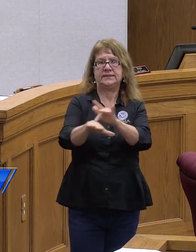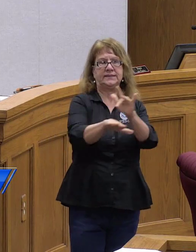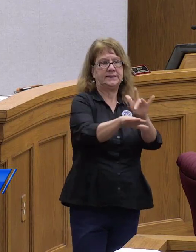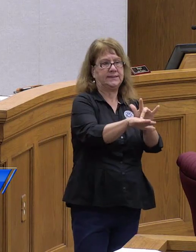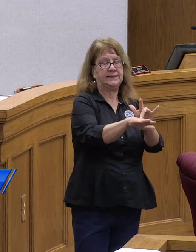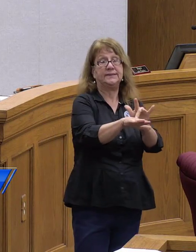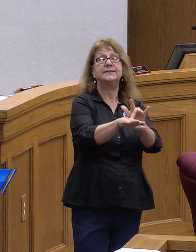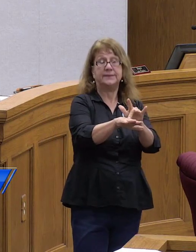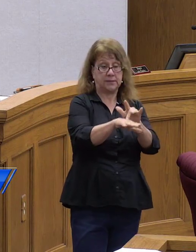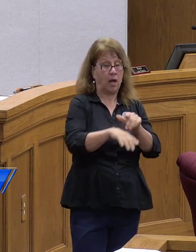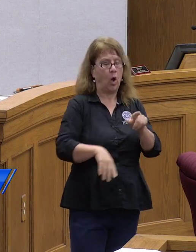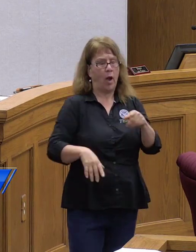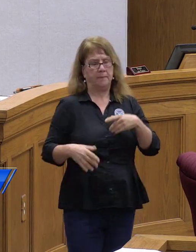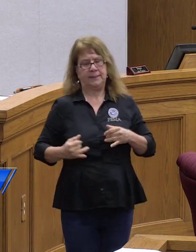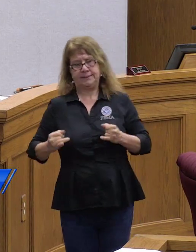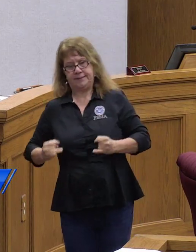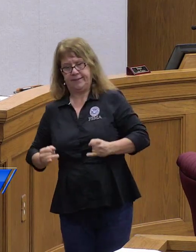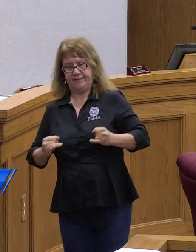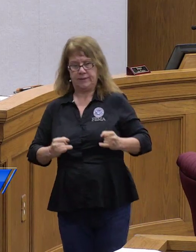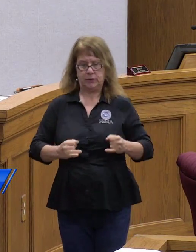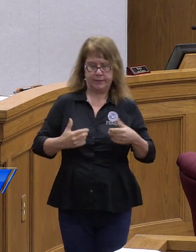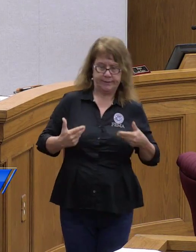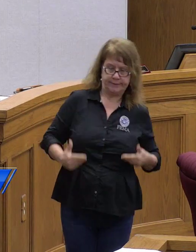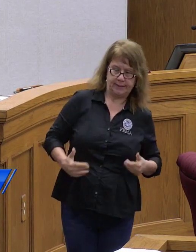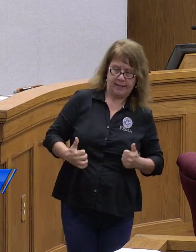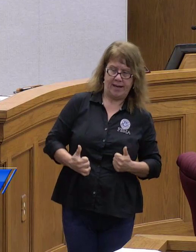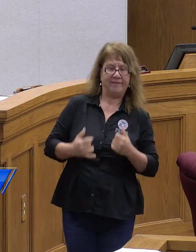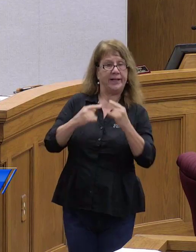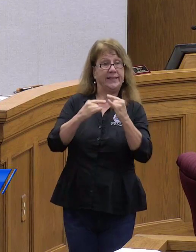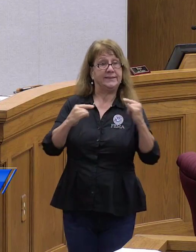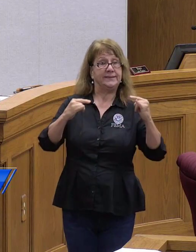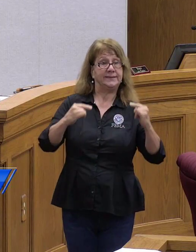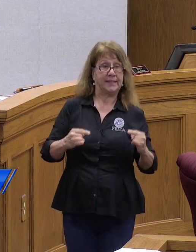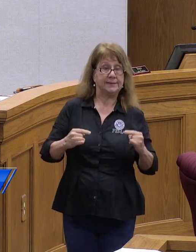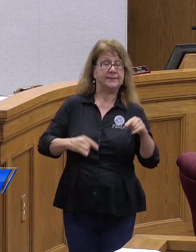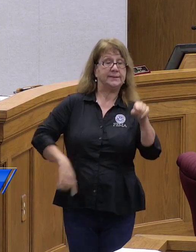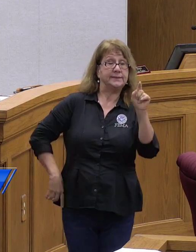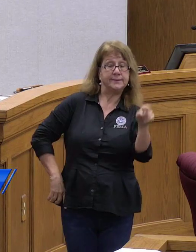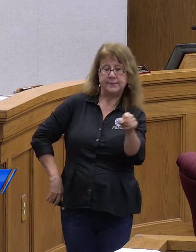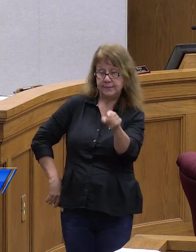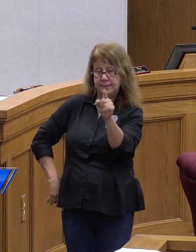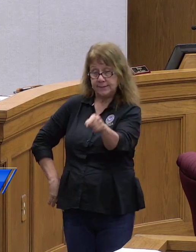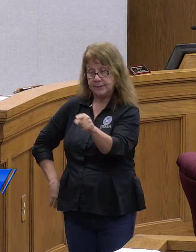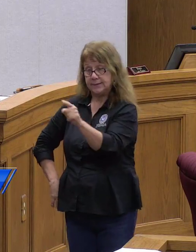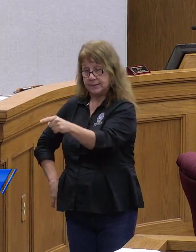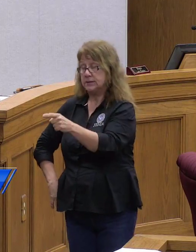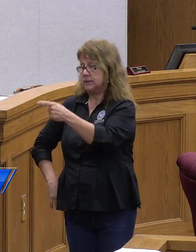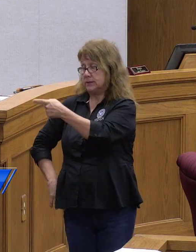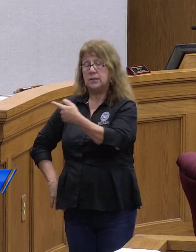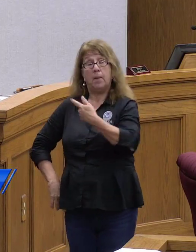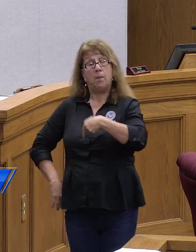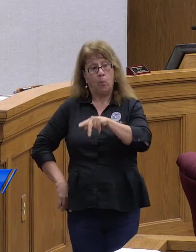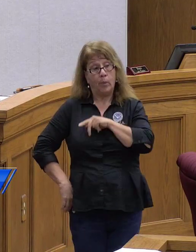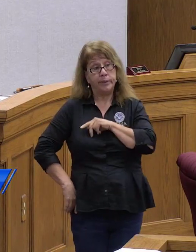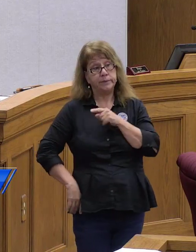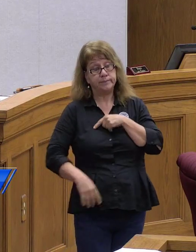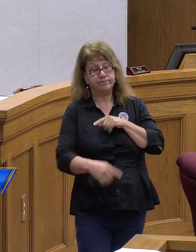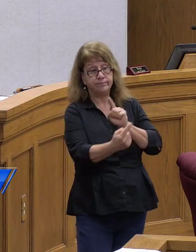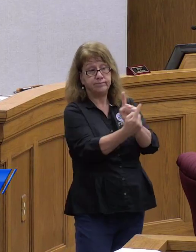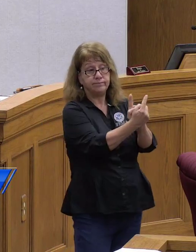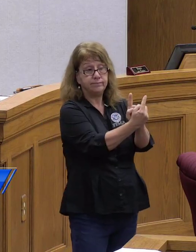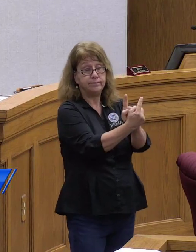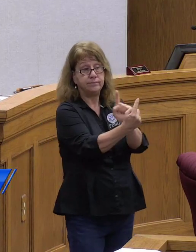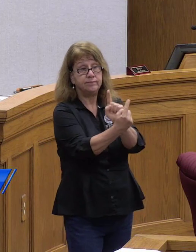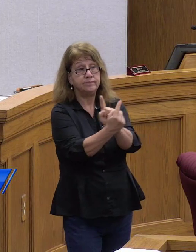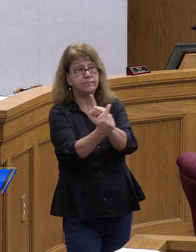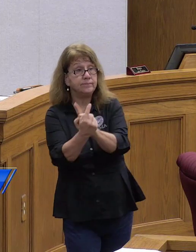claiming that there are individuals living in tents. I personally went around yesterday on the Civic